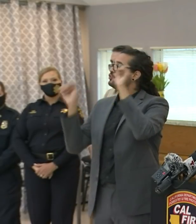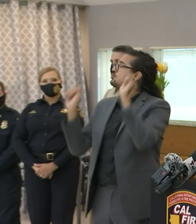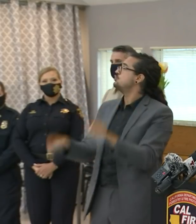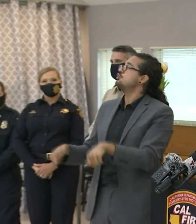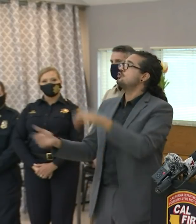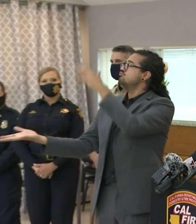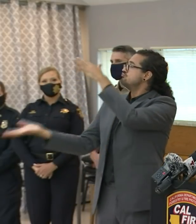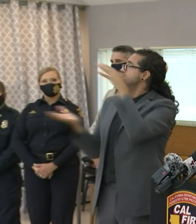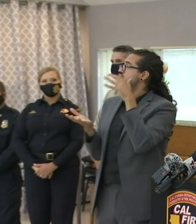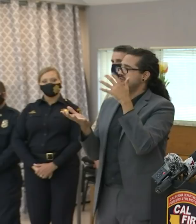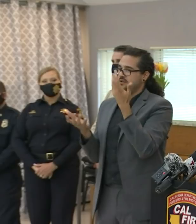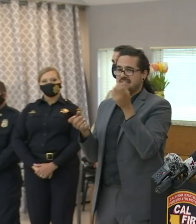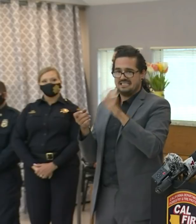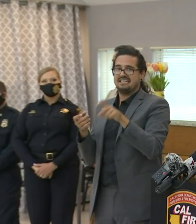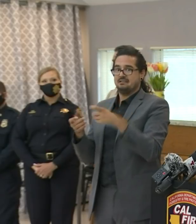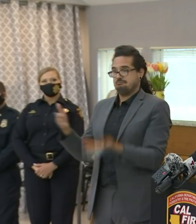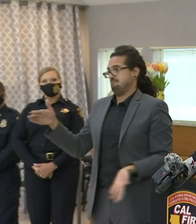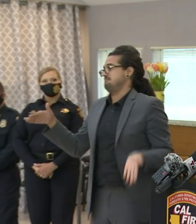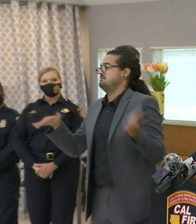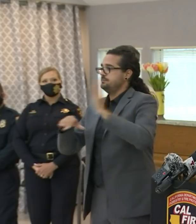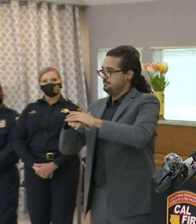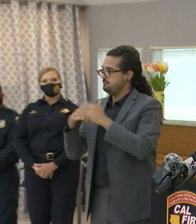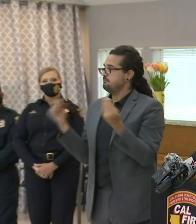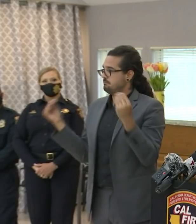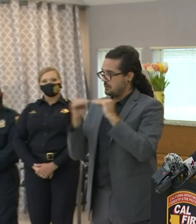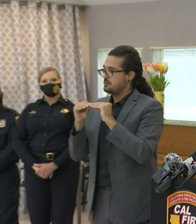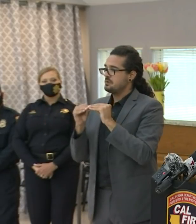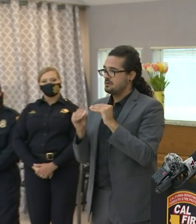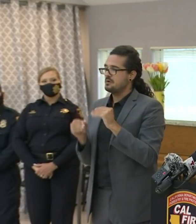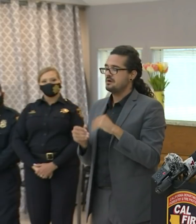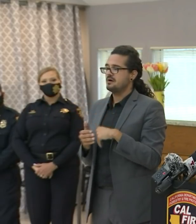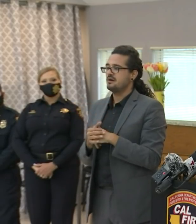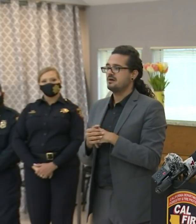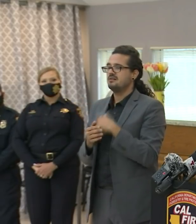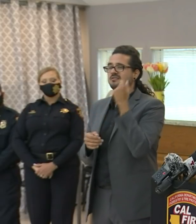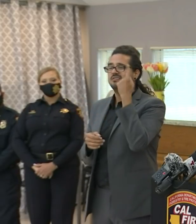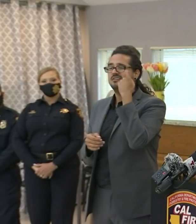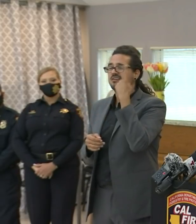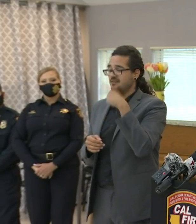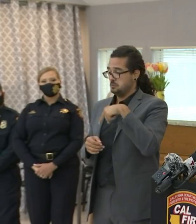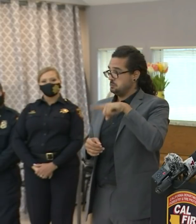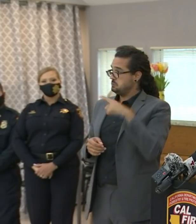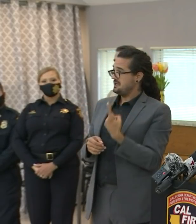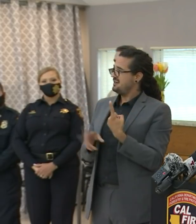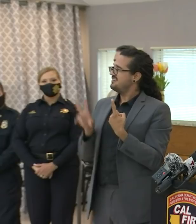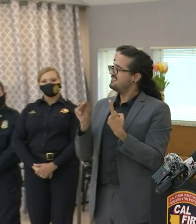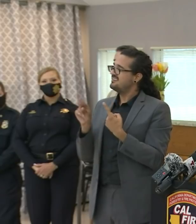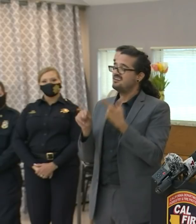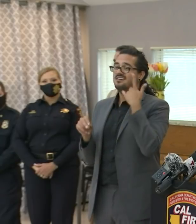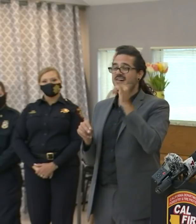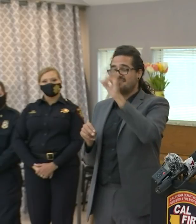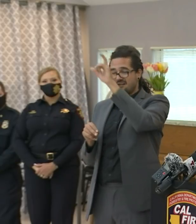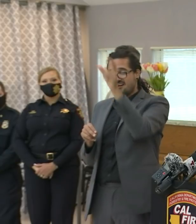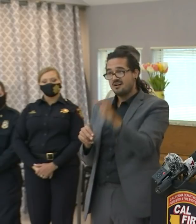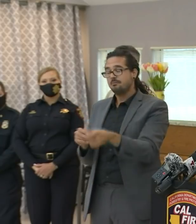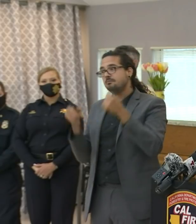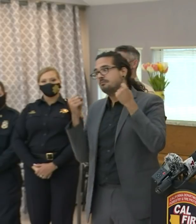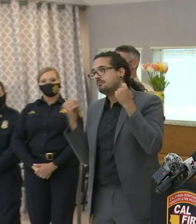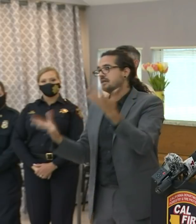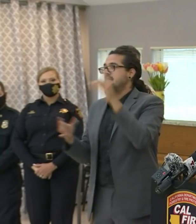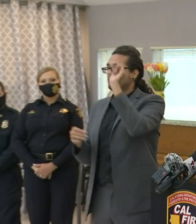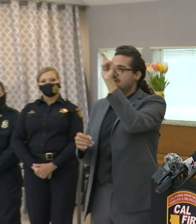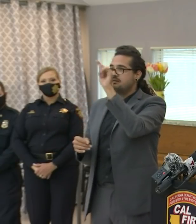with the multiple incidents throughout the state of California right now, the multiple incident management teams, there's limited resources for